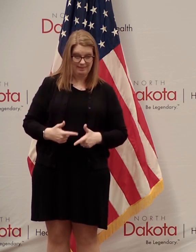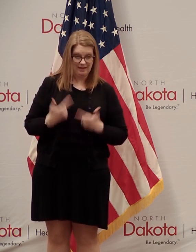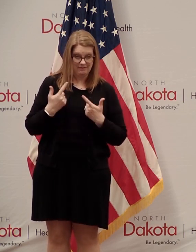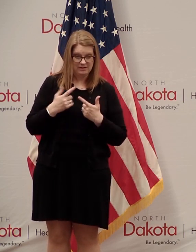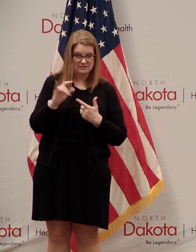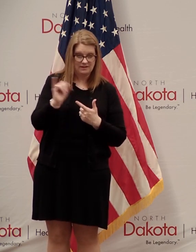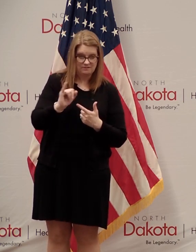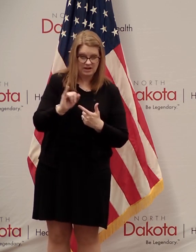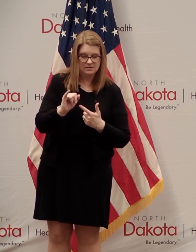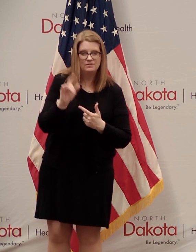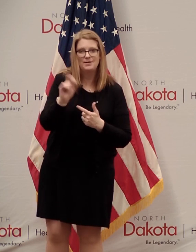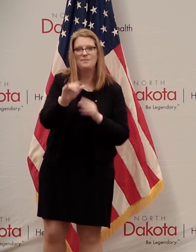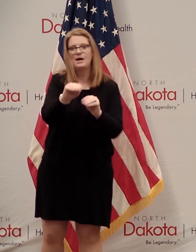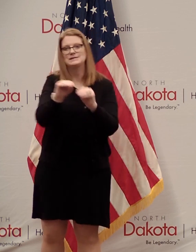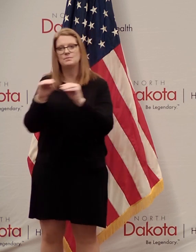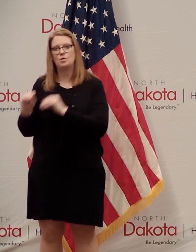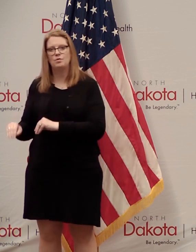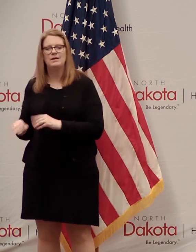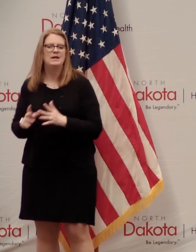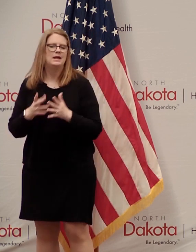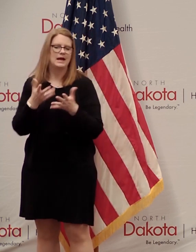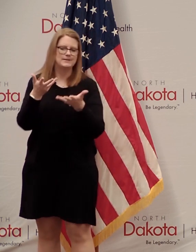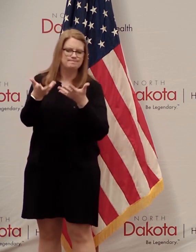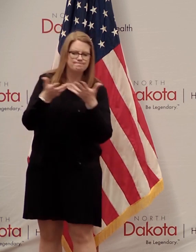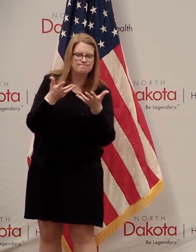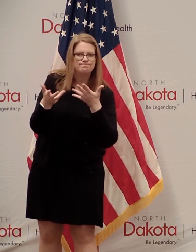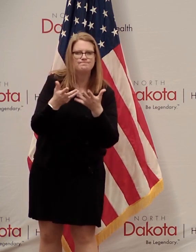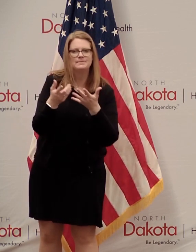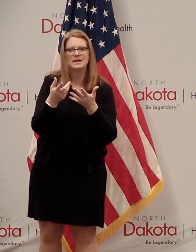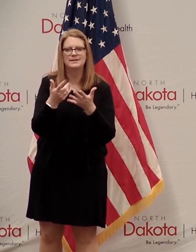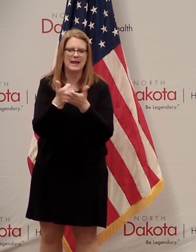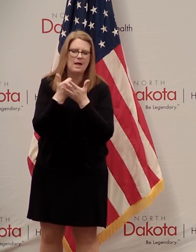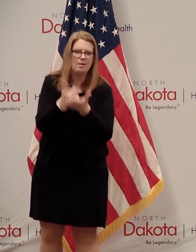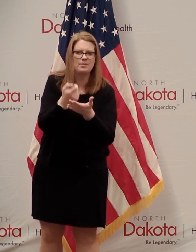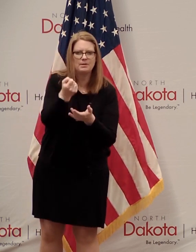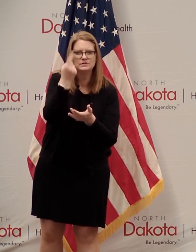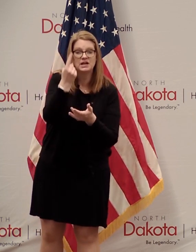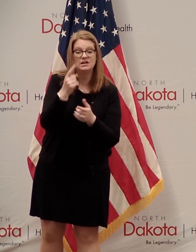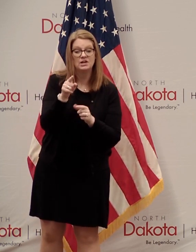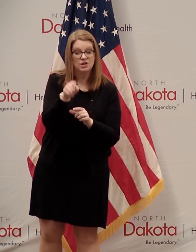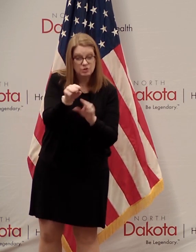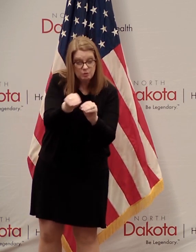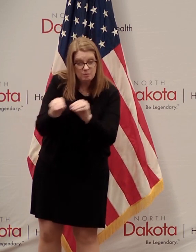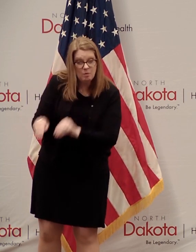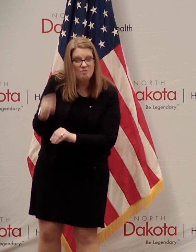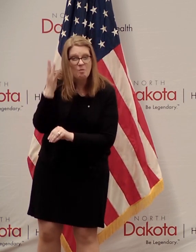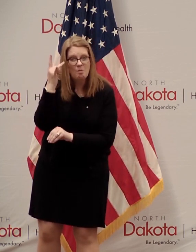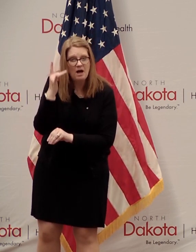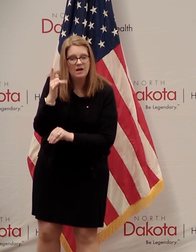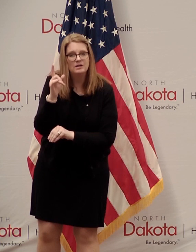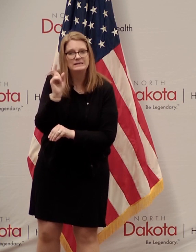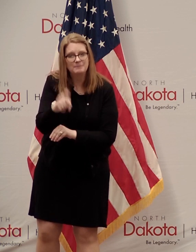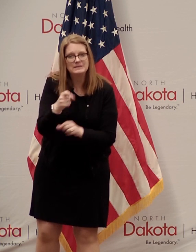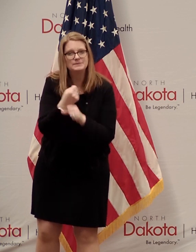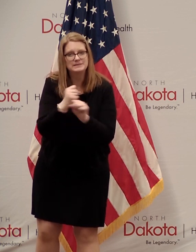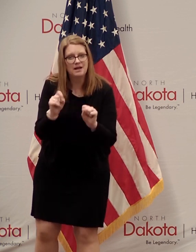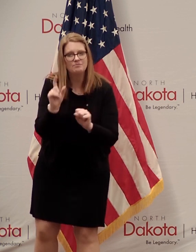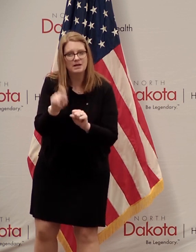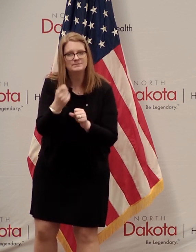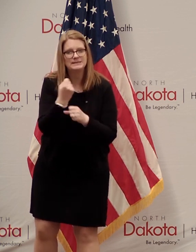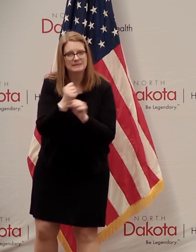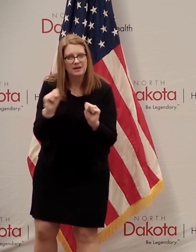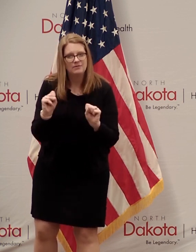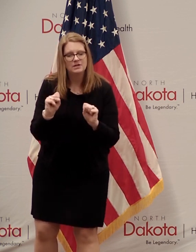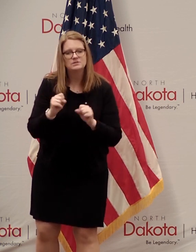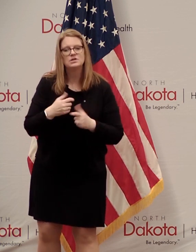they understand that we're moving them for their own safety and for them? So all of this is emotional in nature, and we're